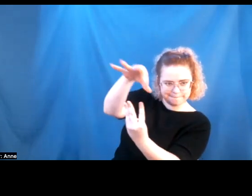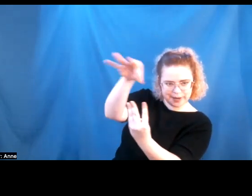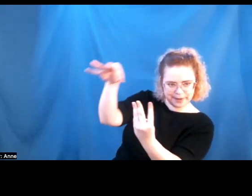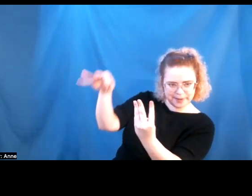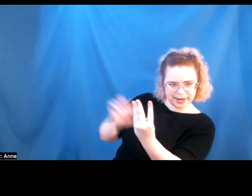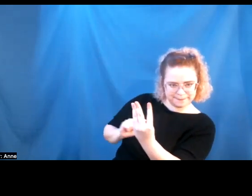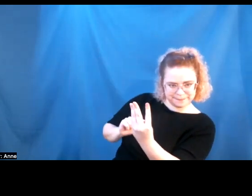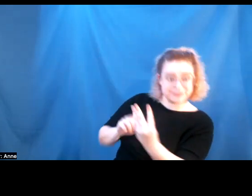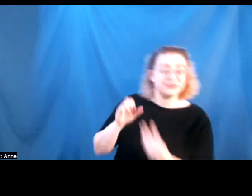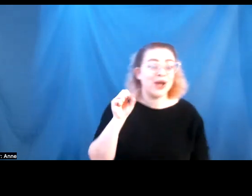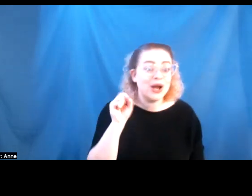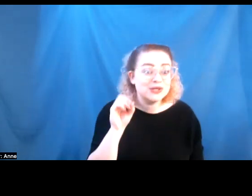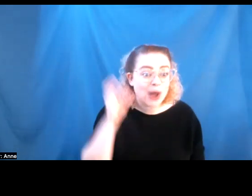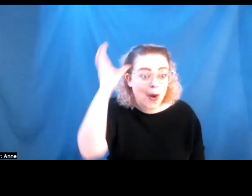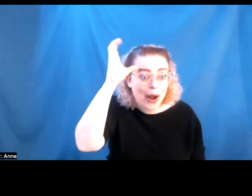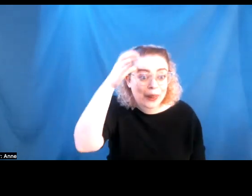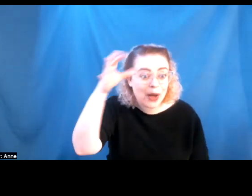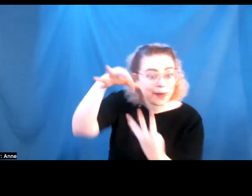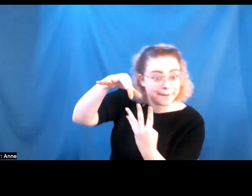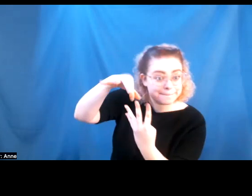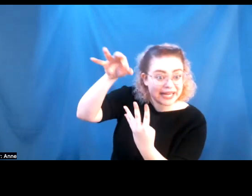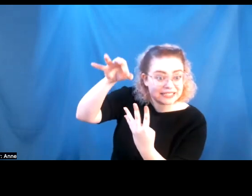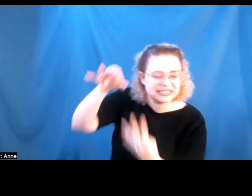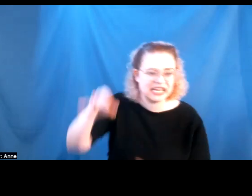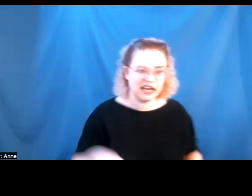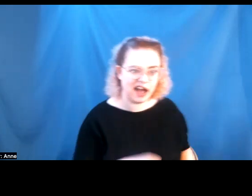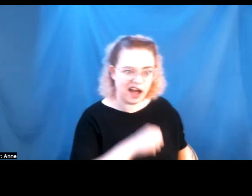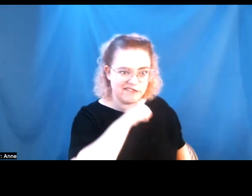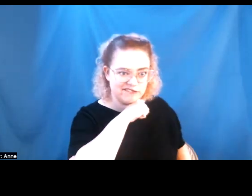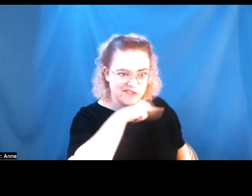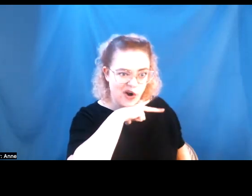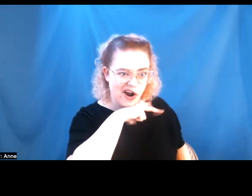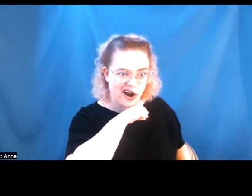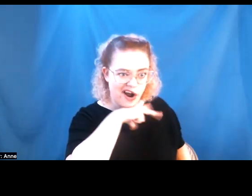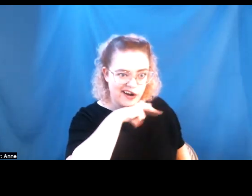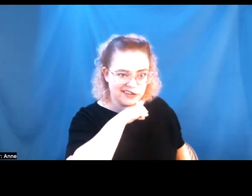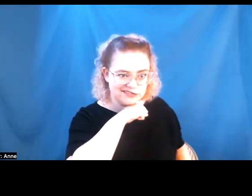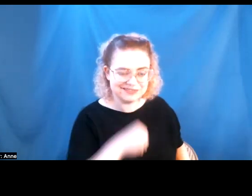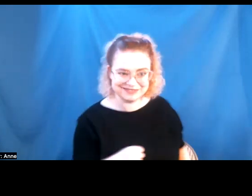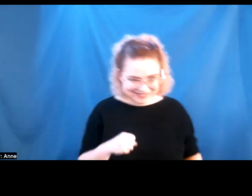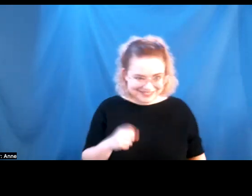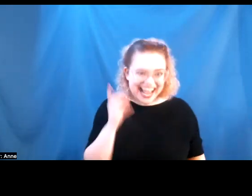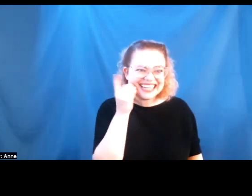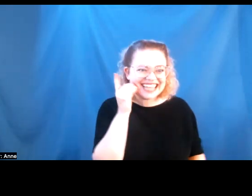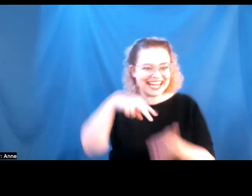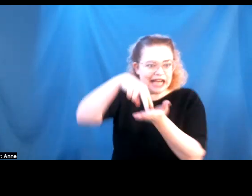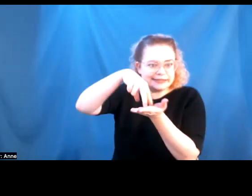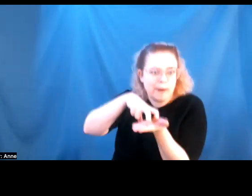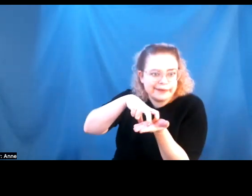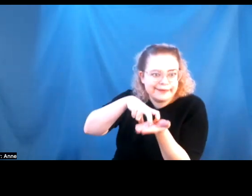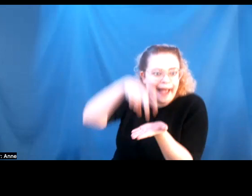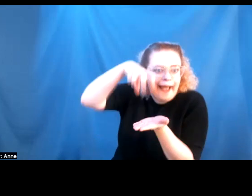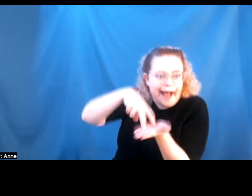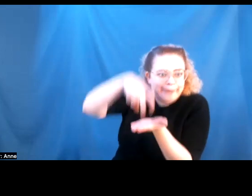So Chloe does. Frog. And Dinah squats. Hop, hop. Okay,